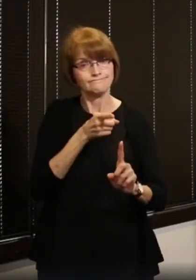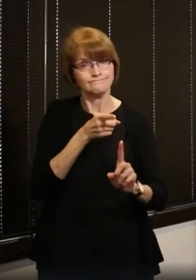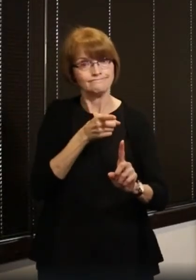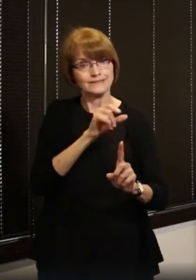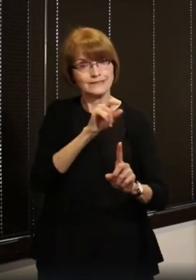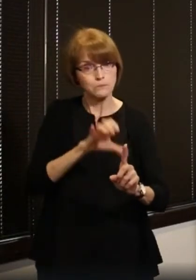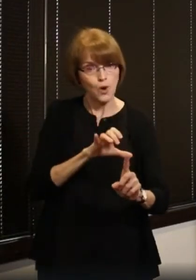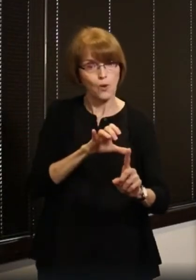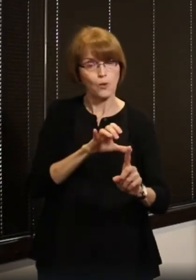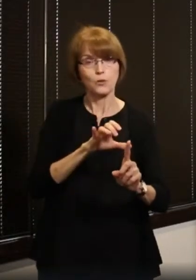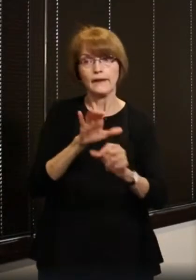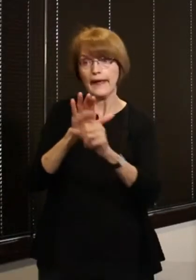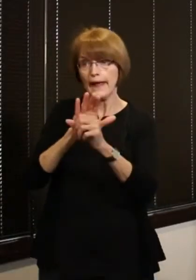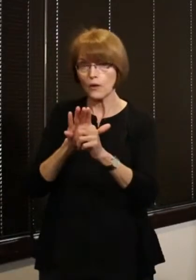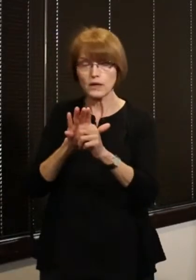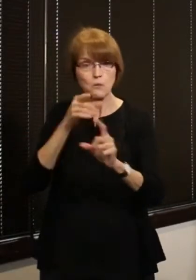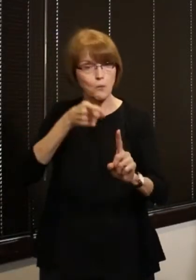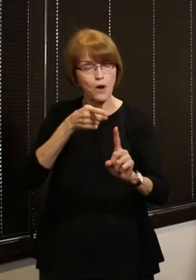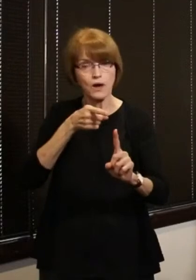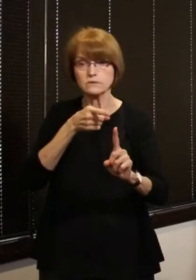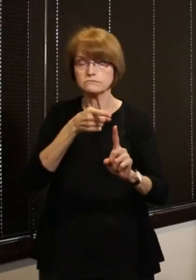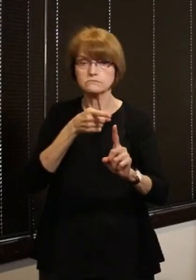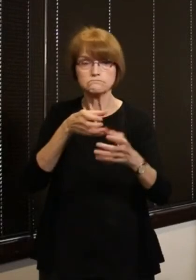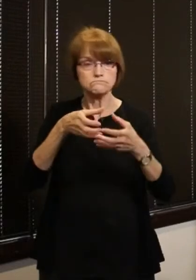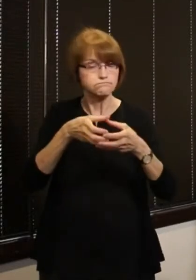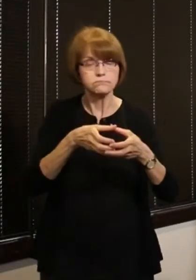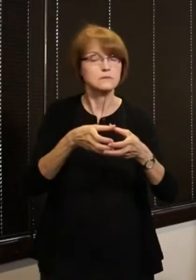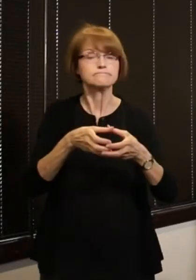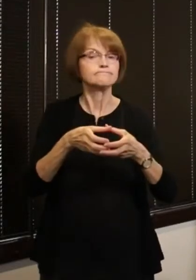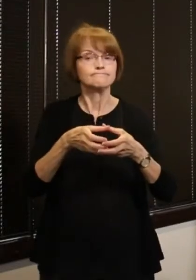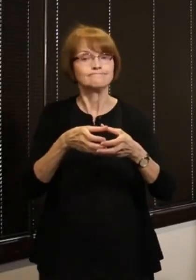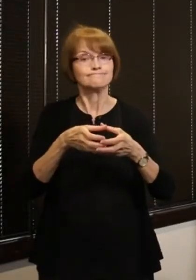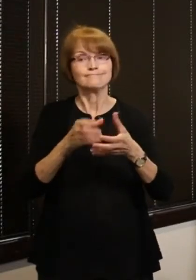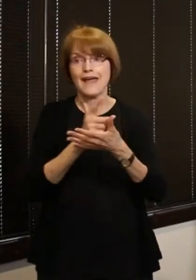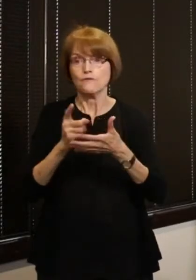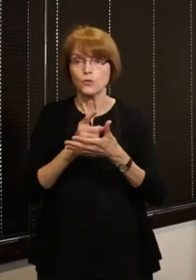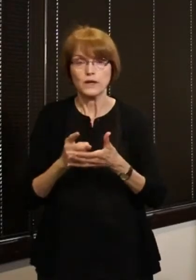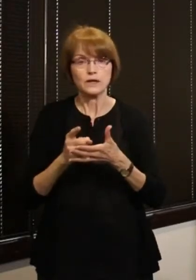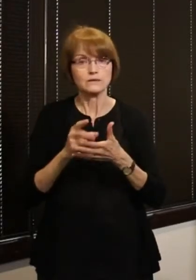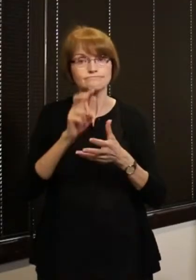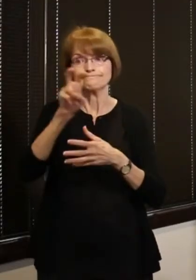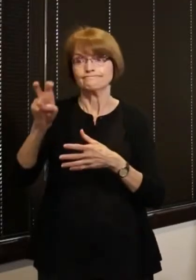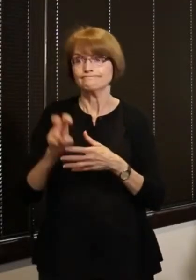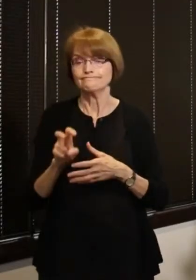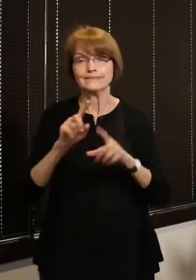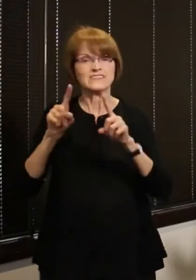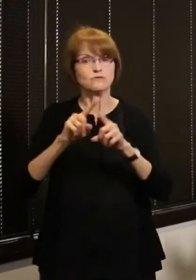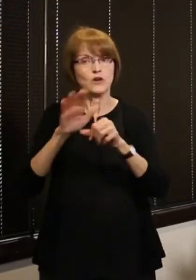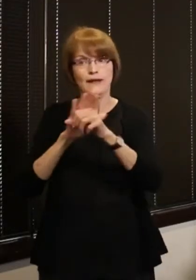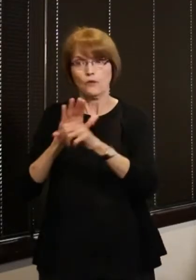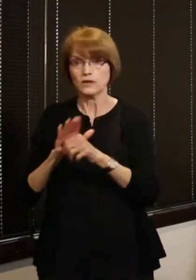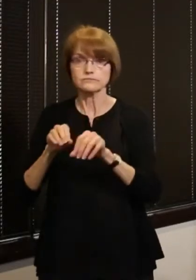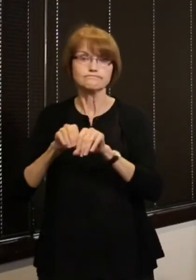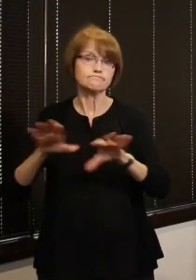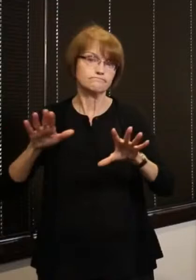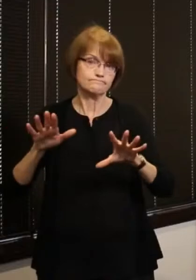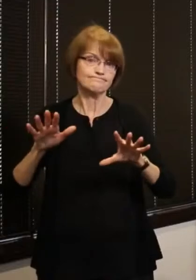or any one area. It just depends on what week it is. Next is